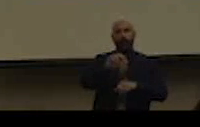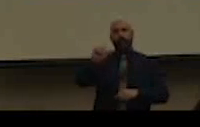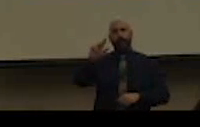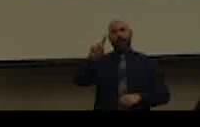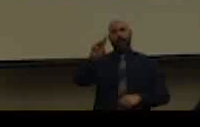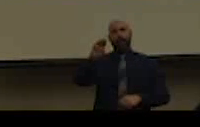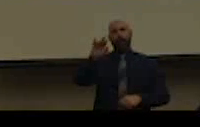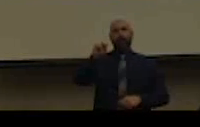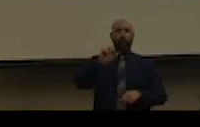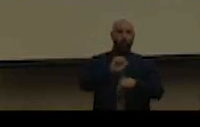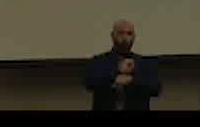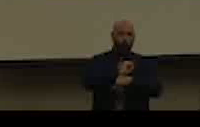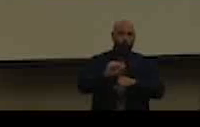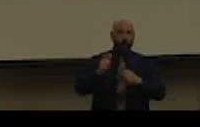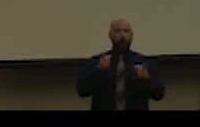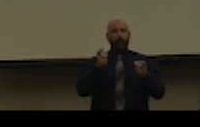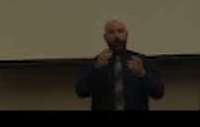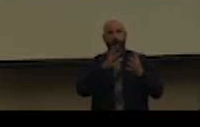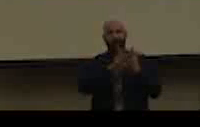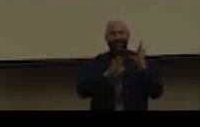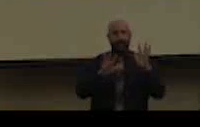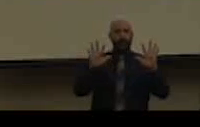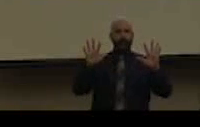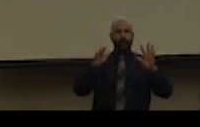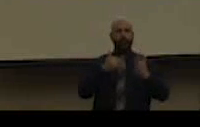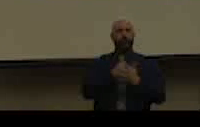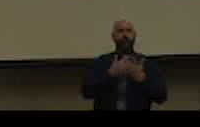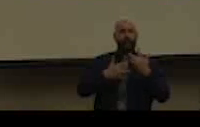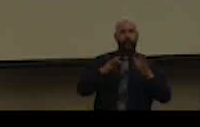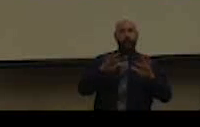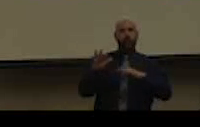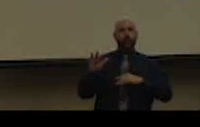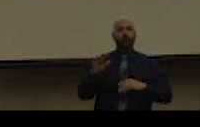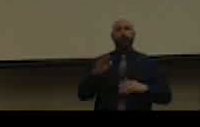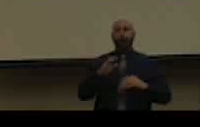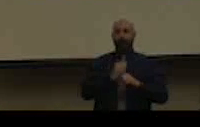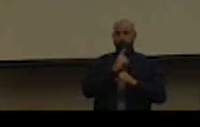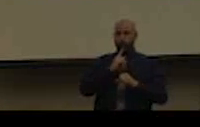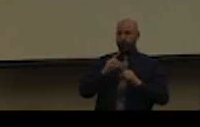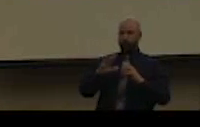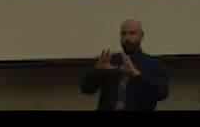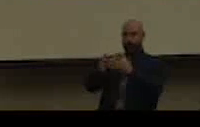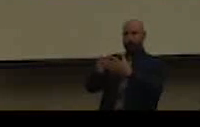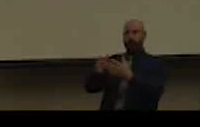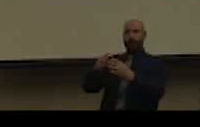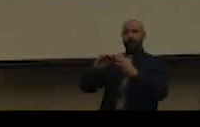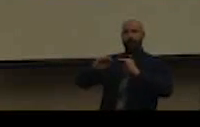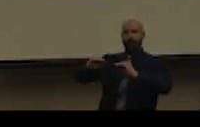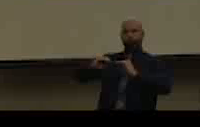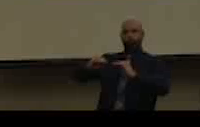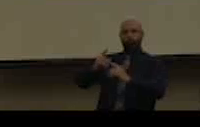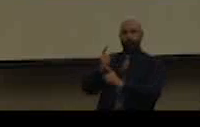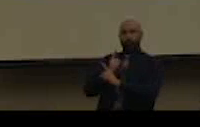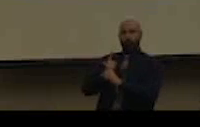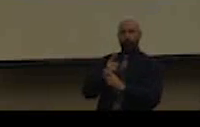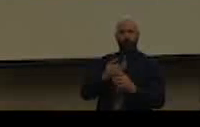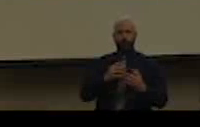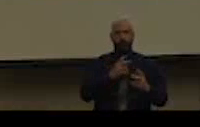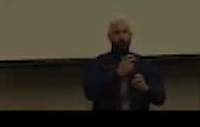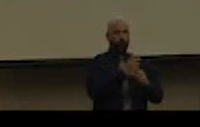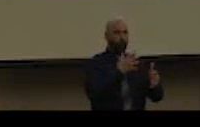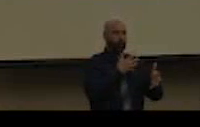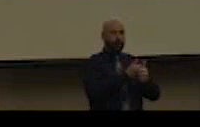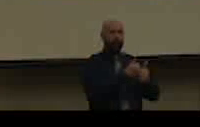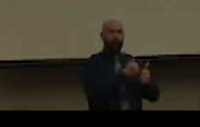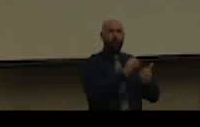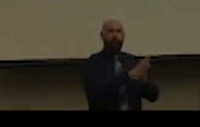things, you know, when they're trying to focus on making sure classrooms are instructionally sound places. And then in general, from all of this, doing